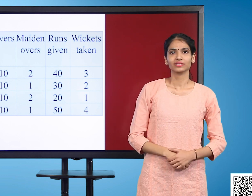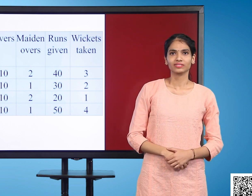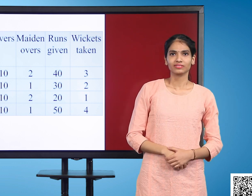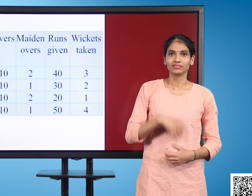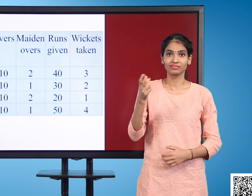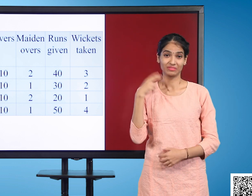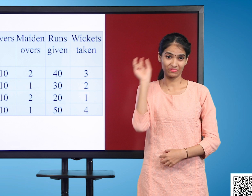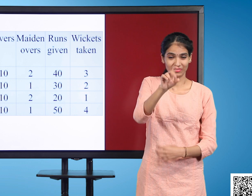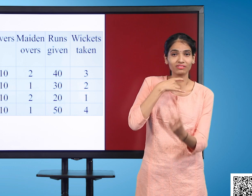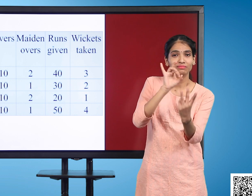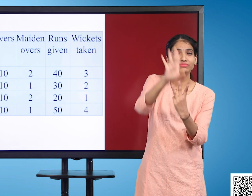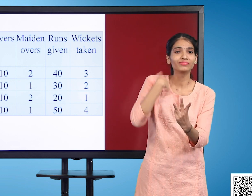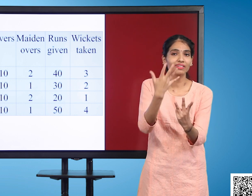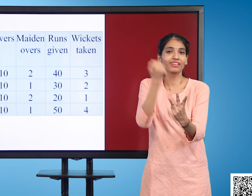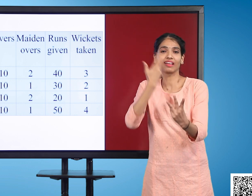1, 50, 4.